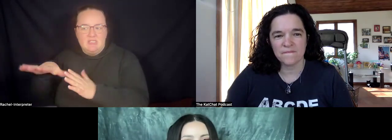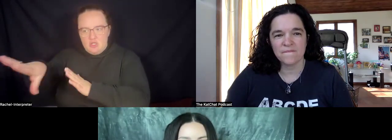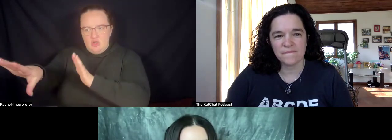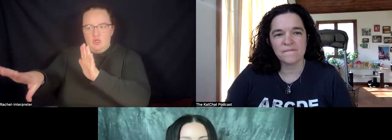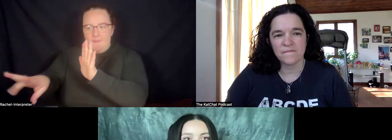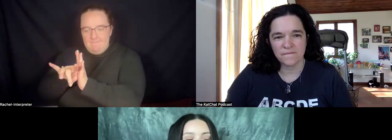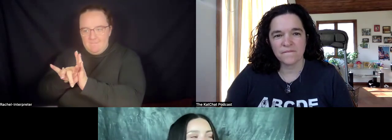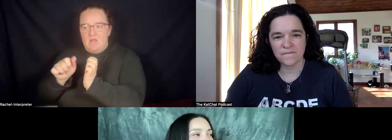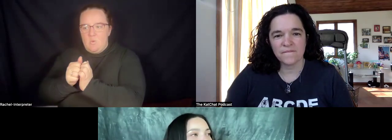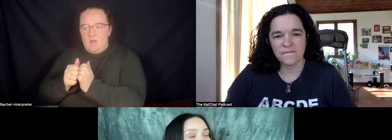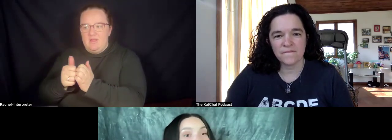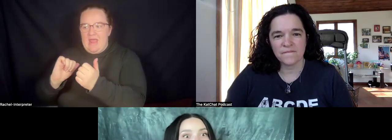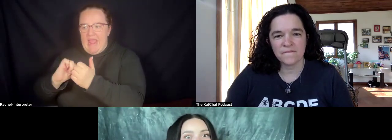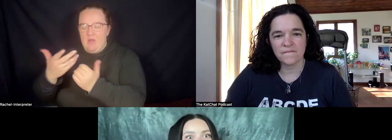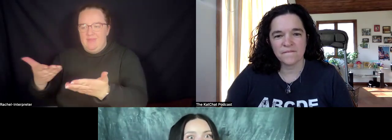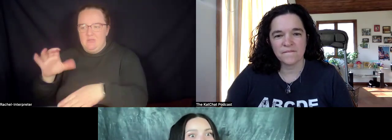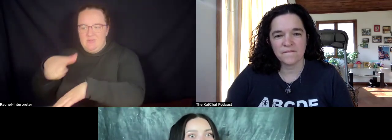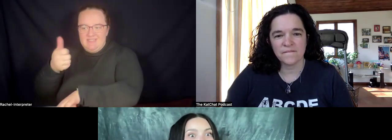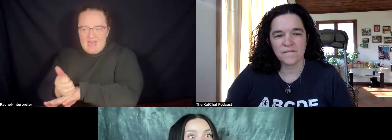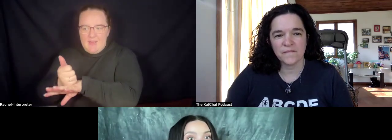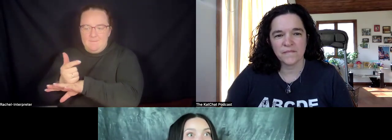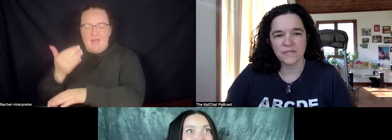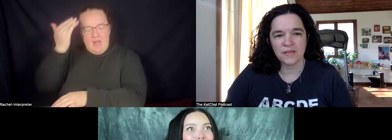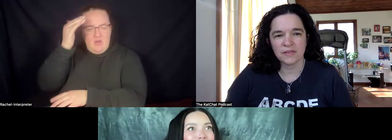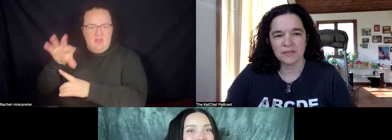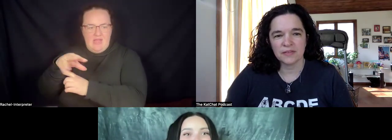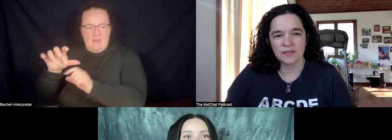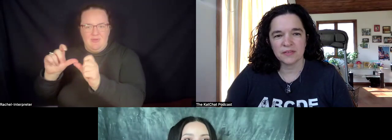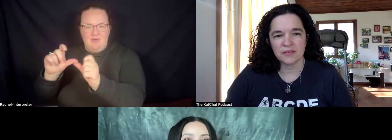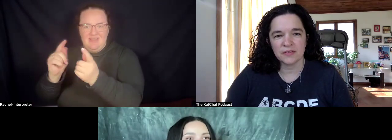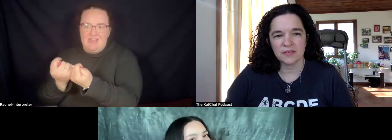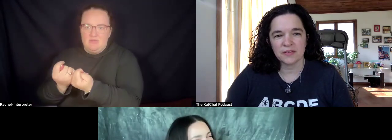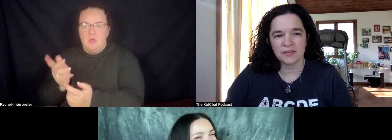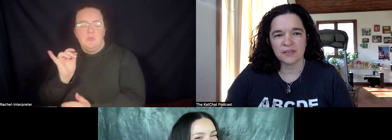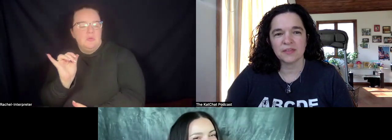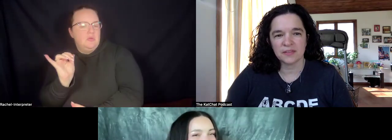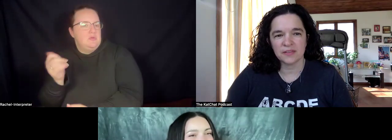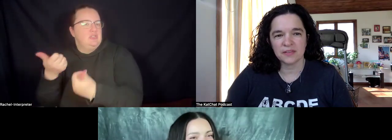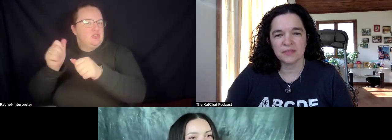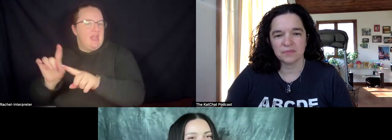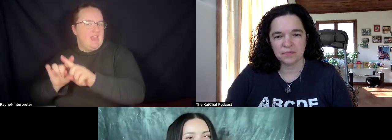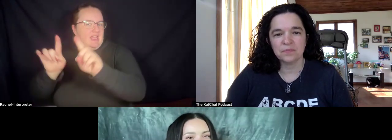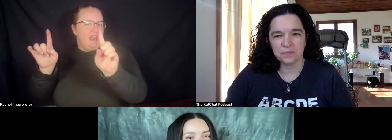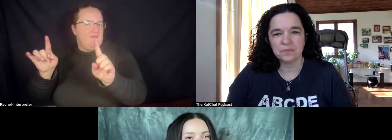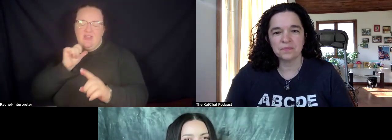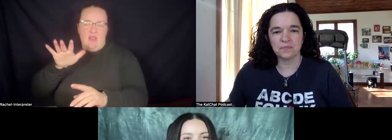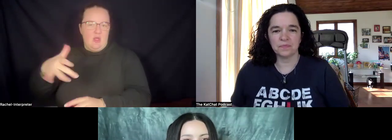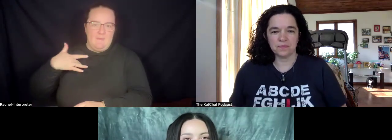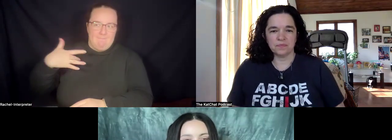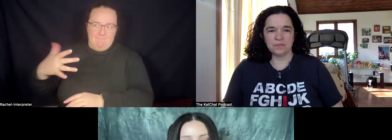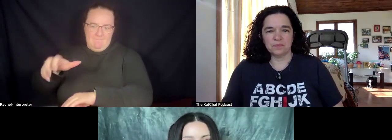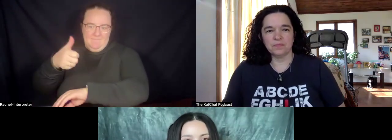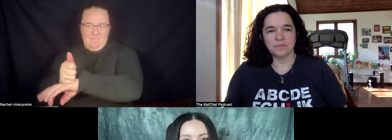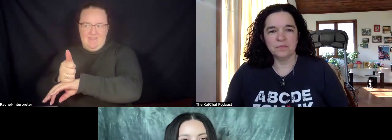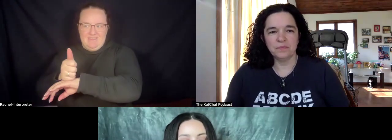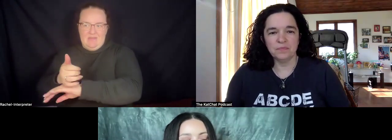shot setups, I know that the camera team were like, ooh, trying something different from the usual camera setups